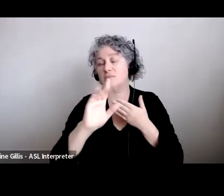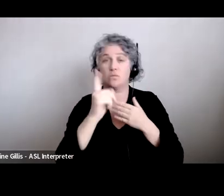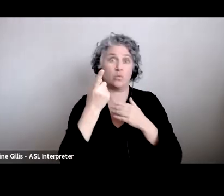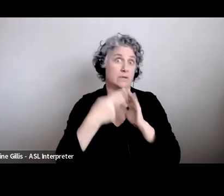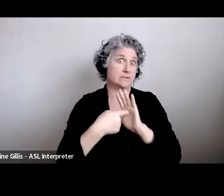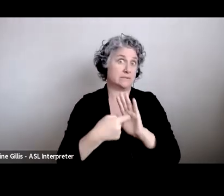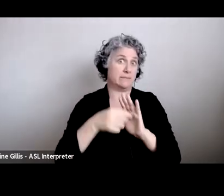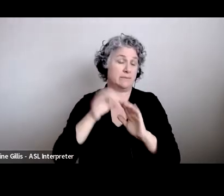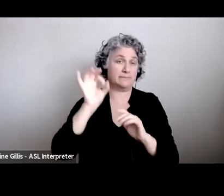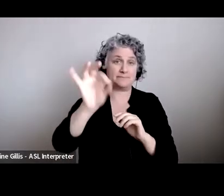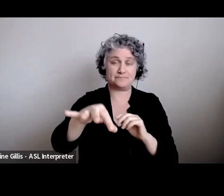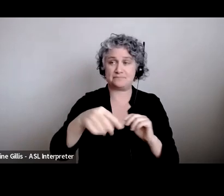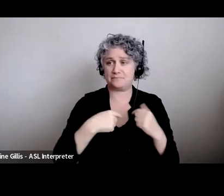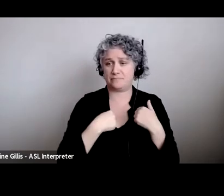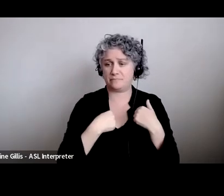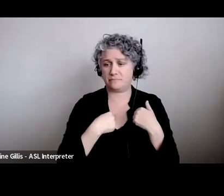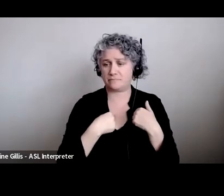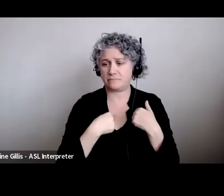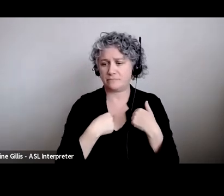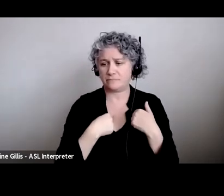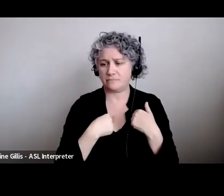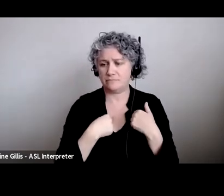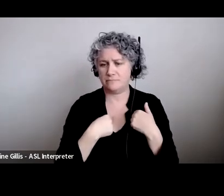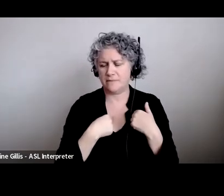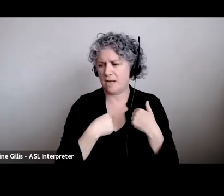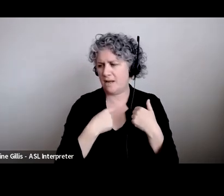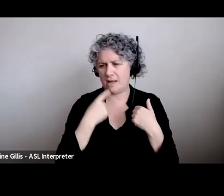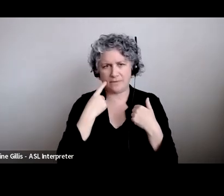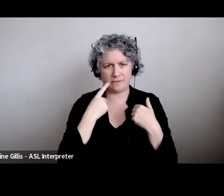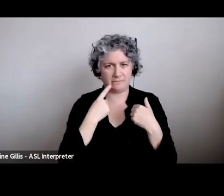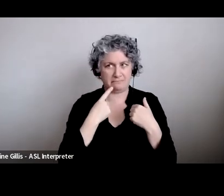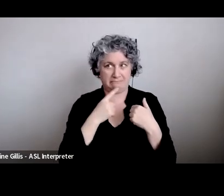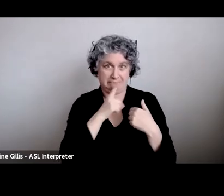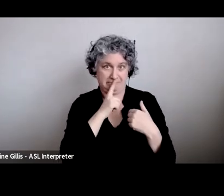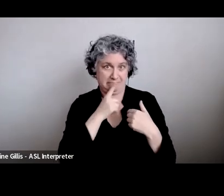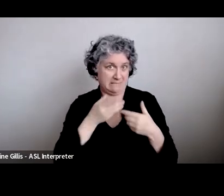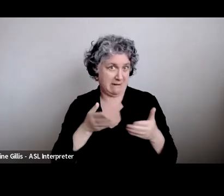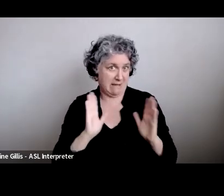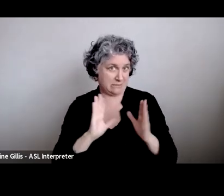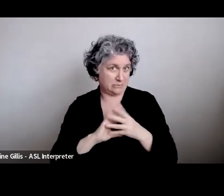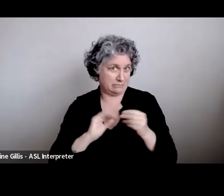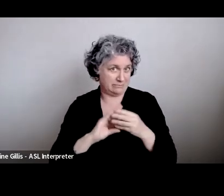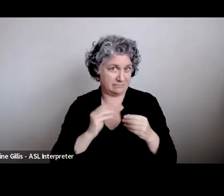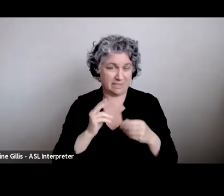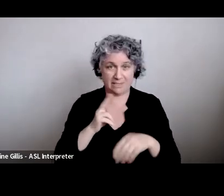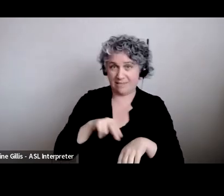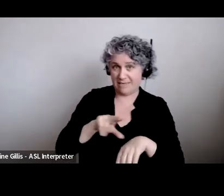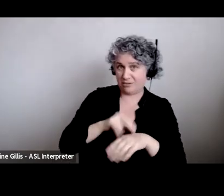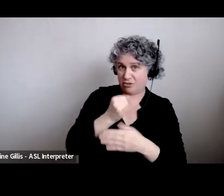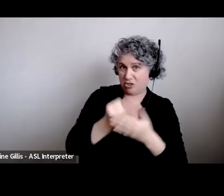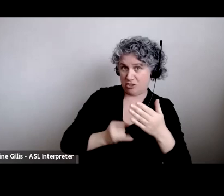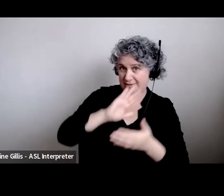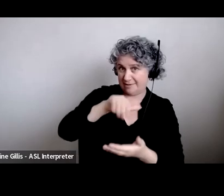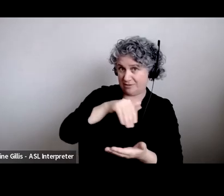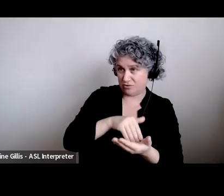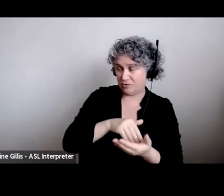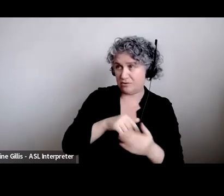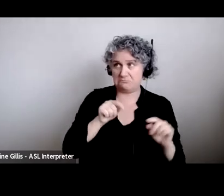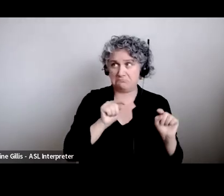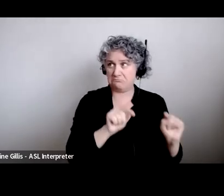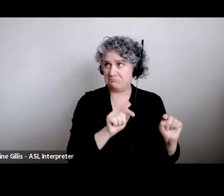I don't think I'm talking outside of school. I mean, the National Arts Center is a very